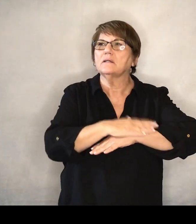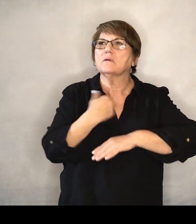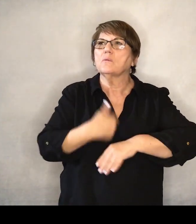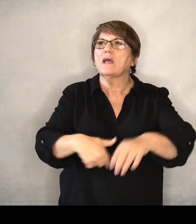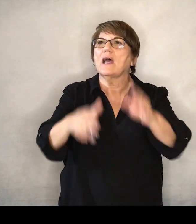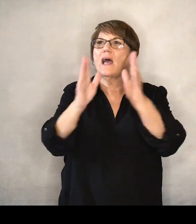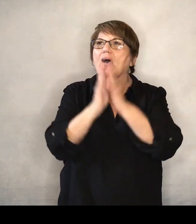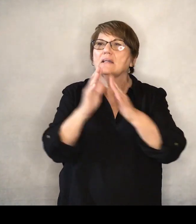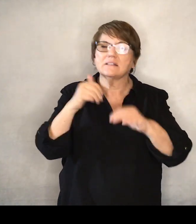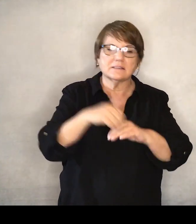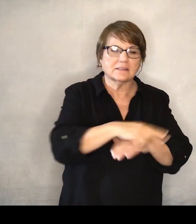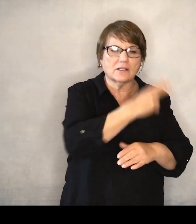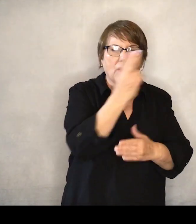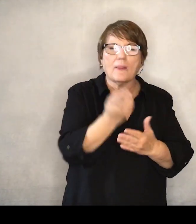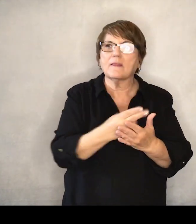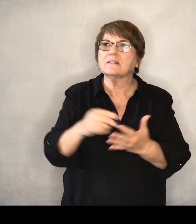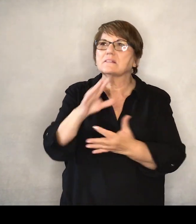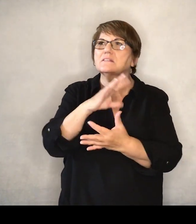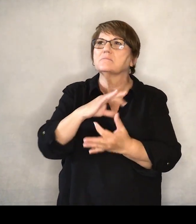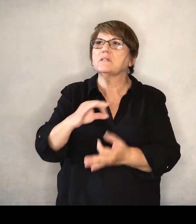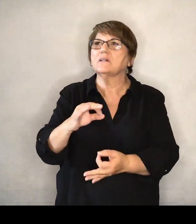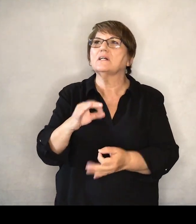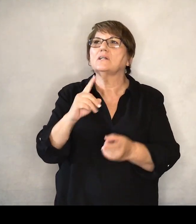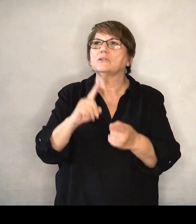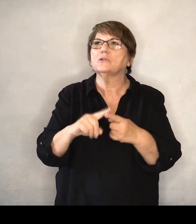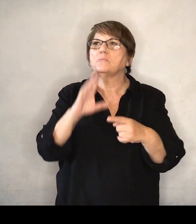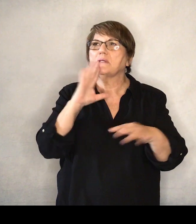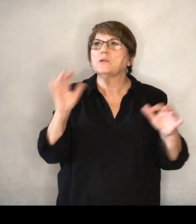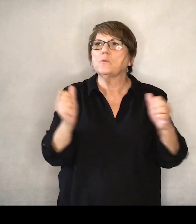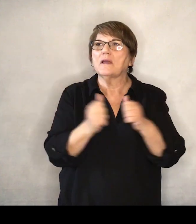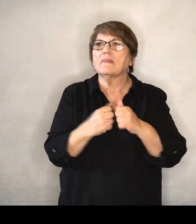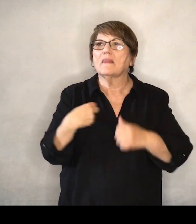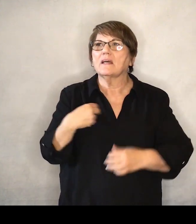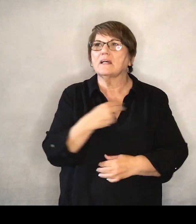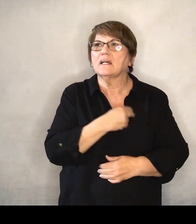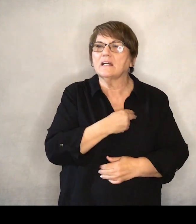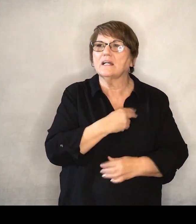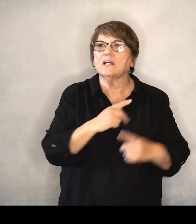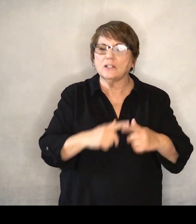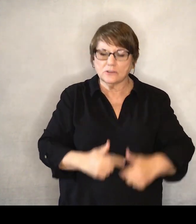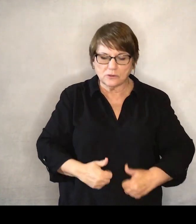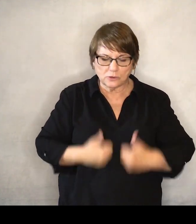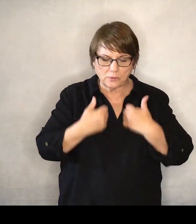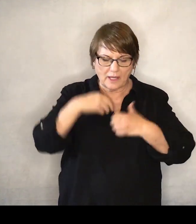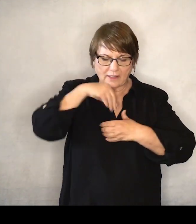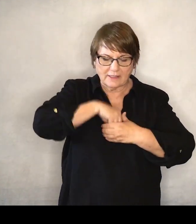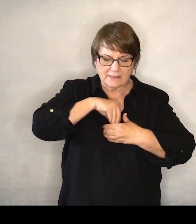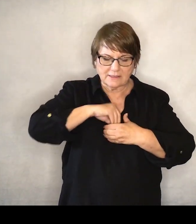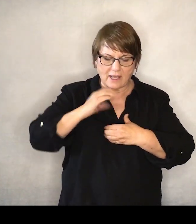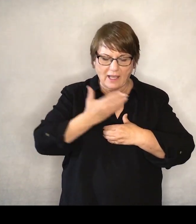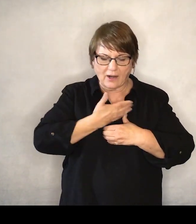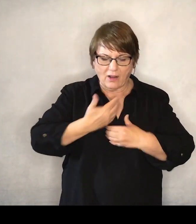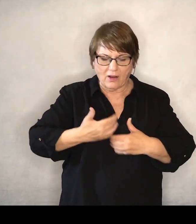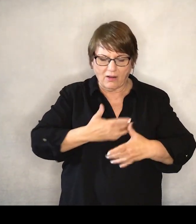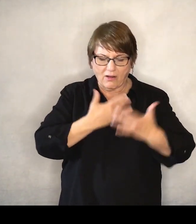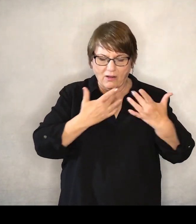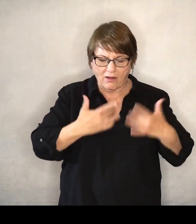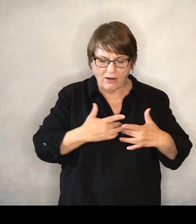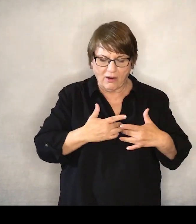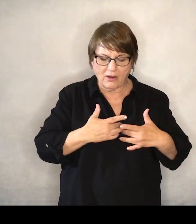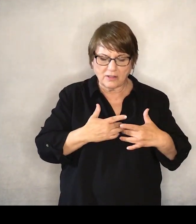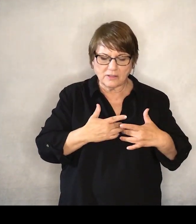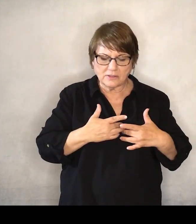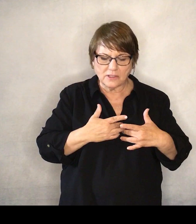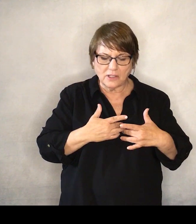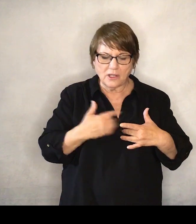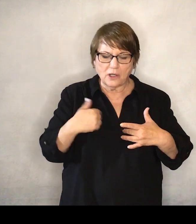ask you to send your Holy Spirit down to be with us, to dwell deep within our hearts as we open